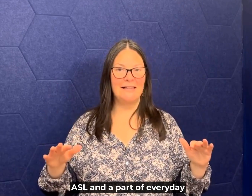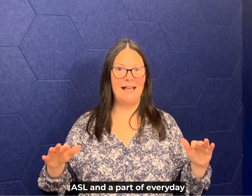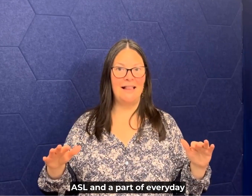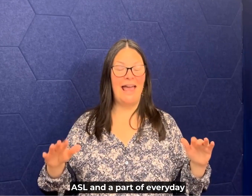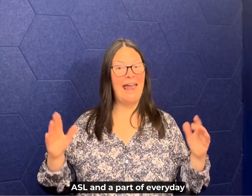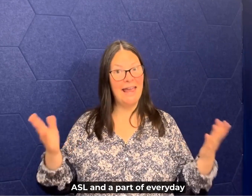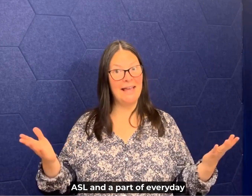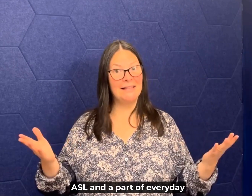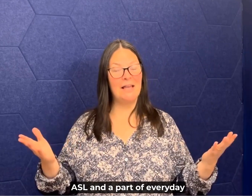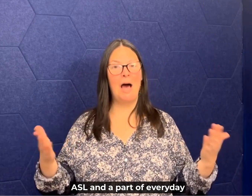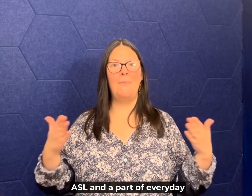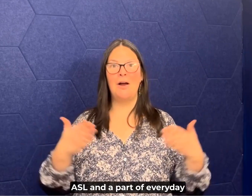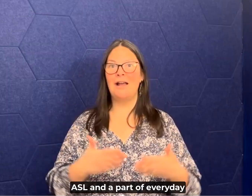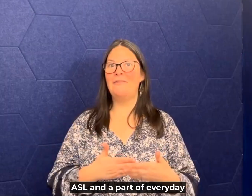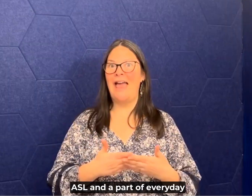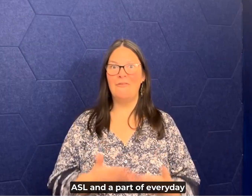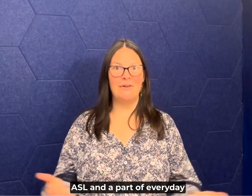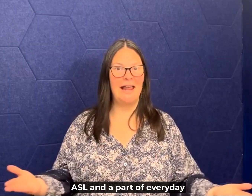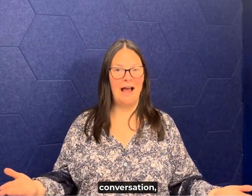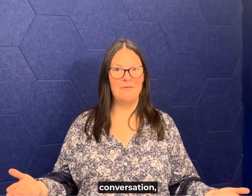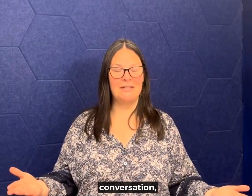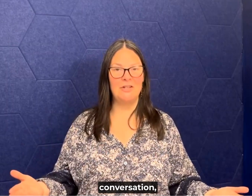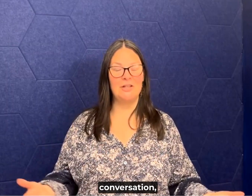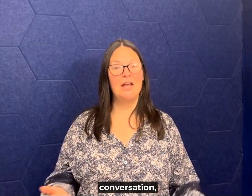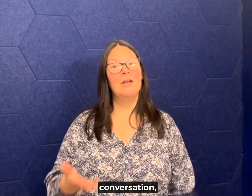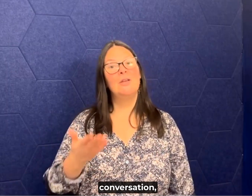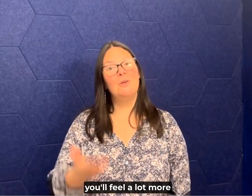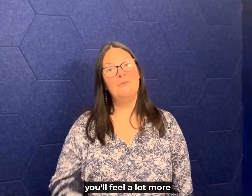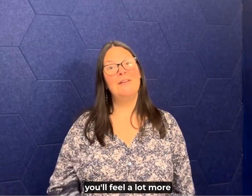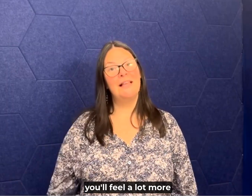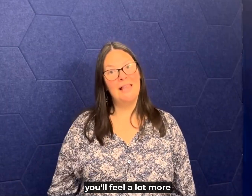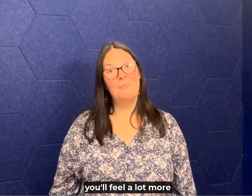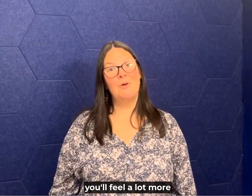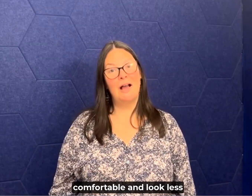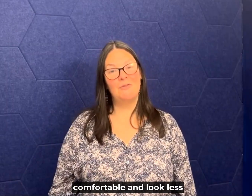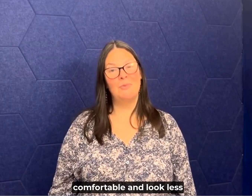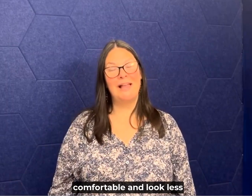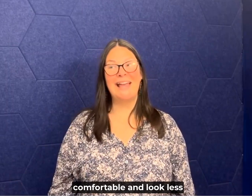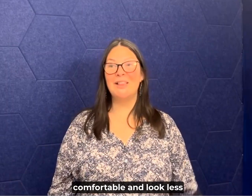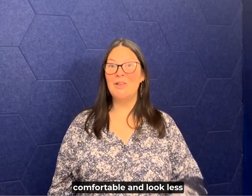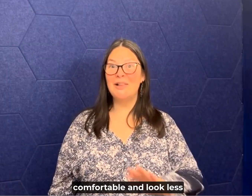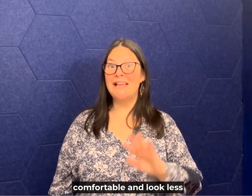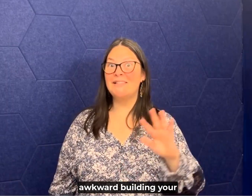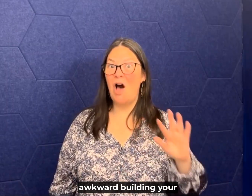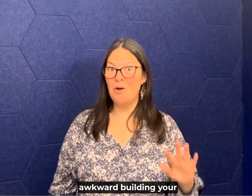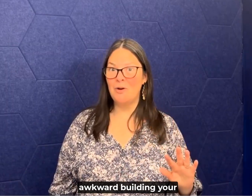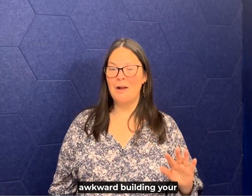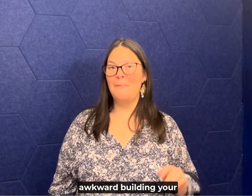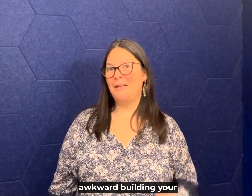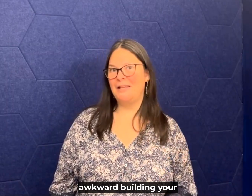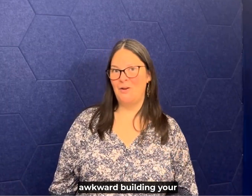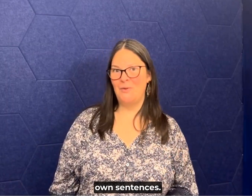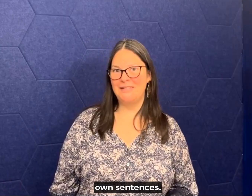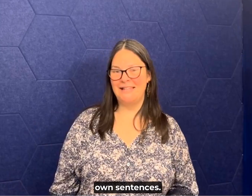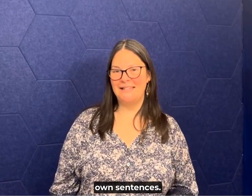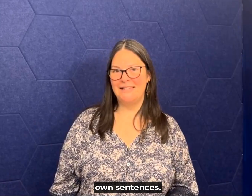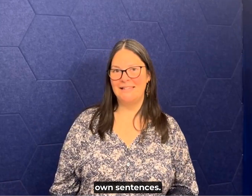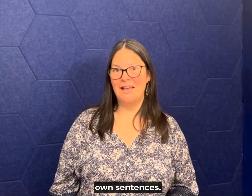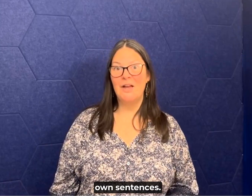ASL and a part of everyday conversation, you'll feel a lot more comfortable and look less awkward building your own sentences.